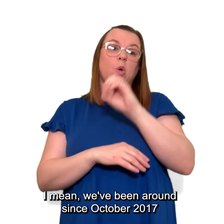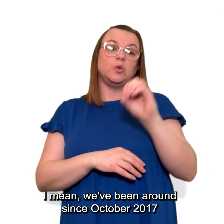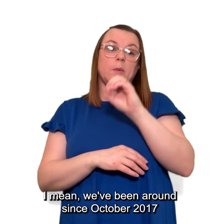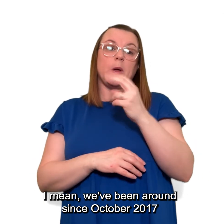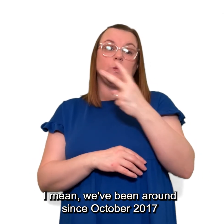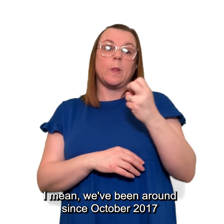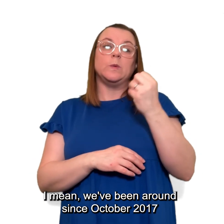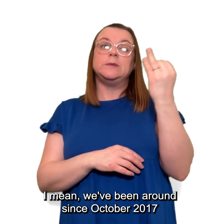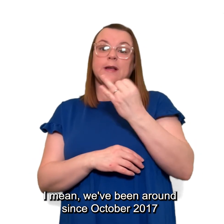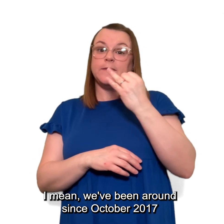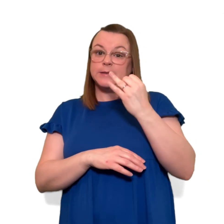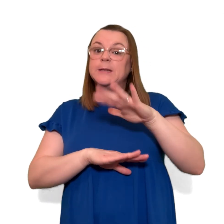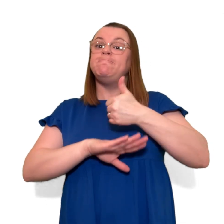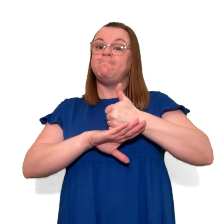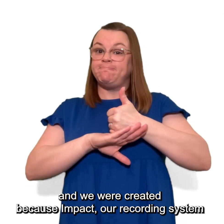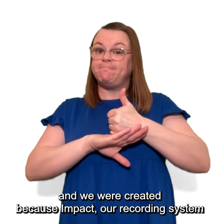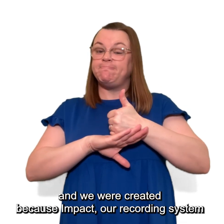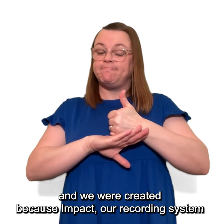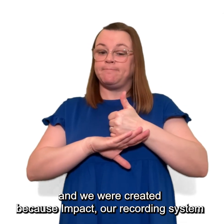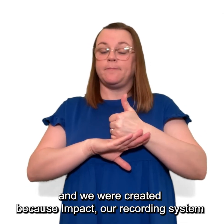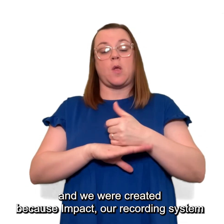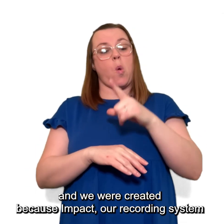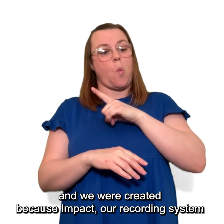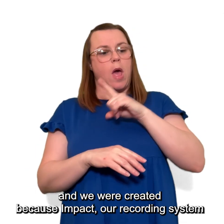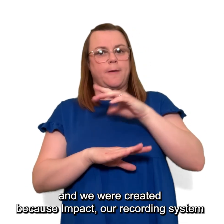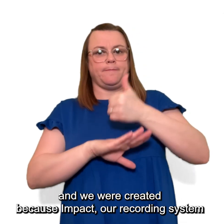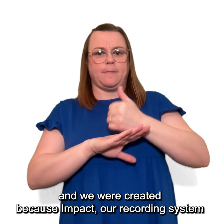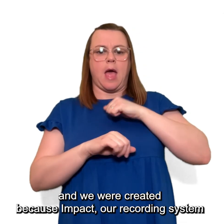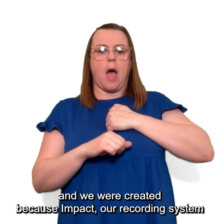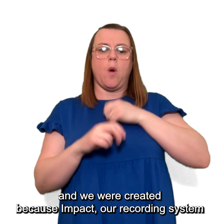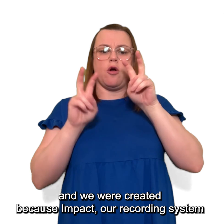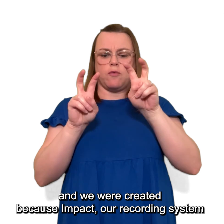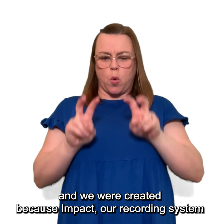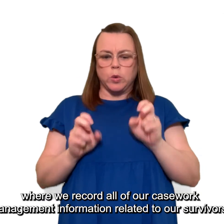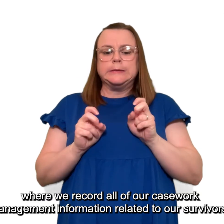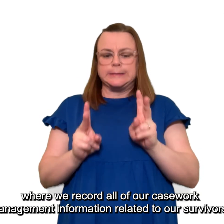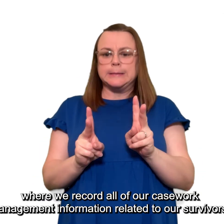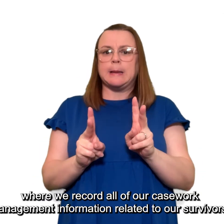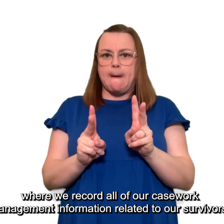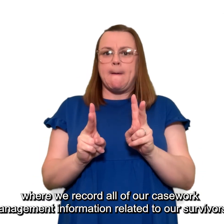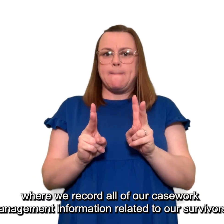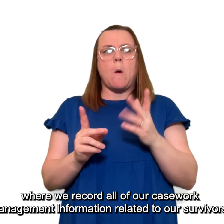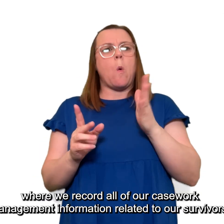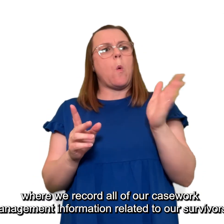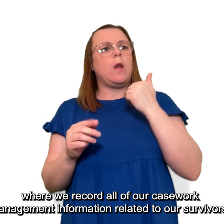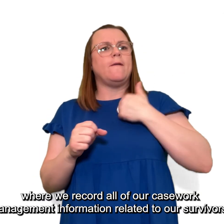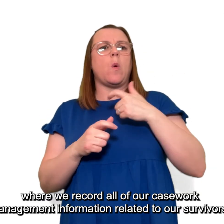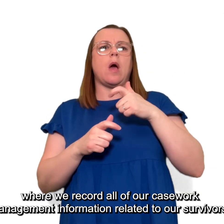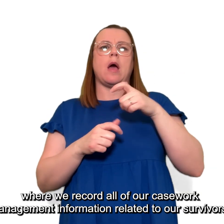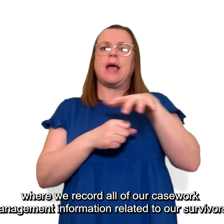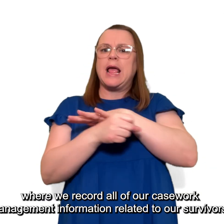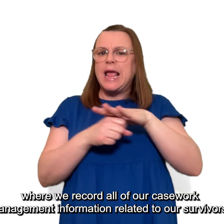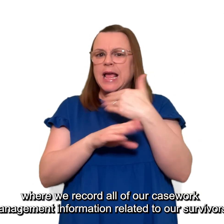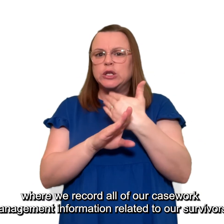since October 2017 and we were created because Impact, our recording system, where we record all of our casework